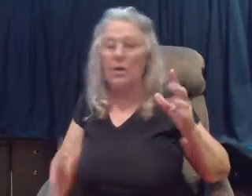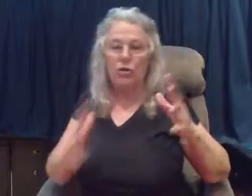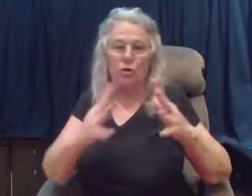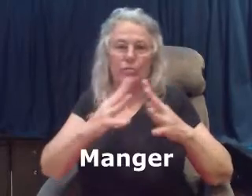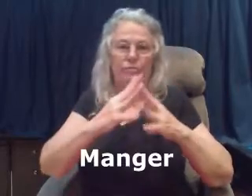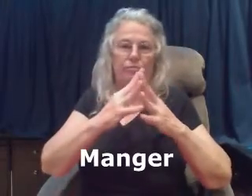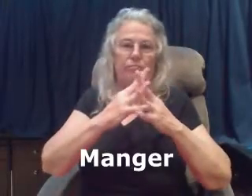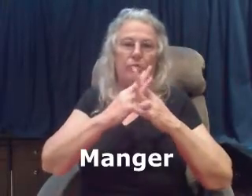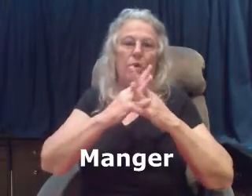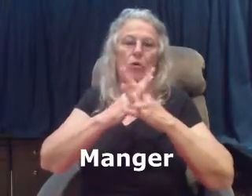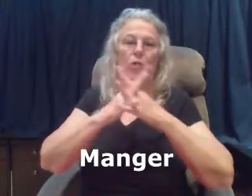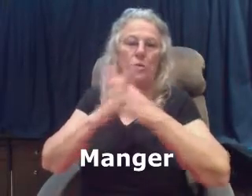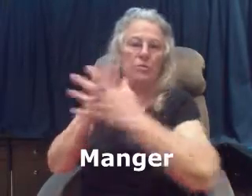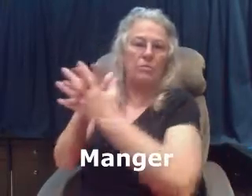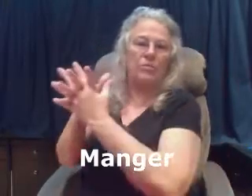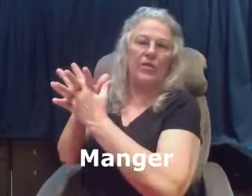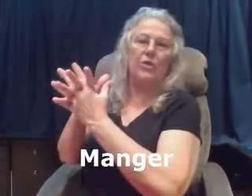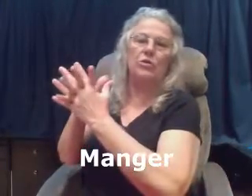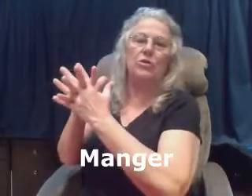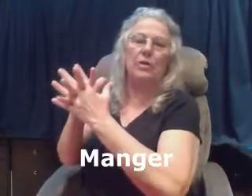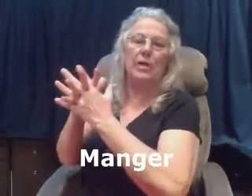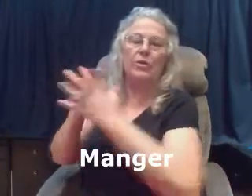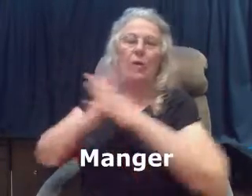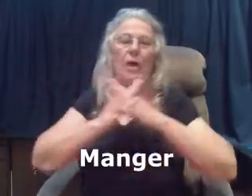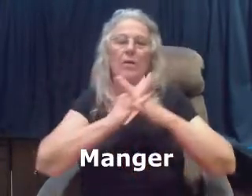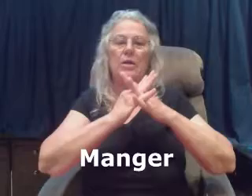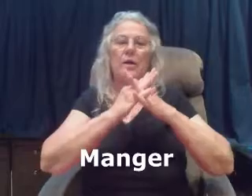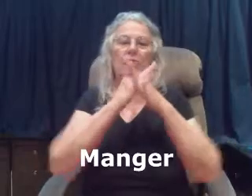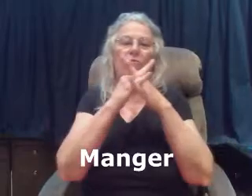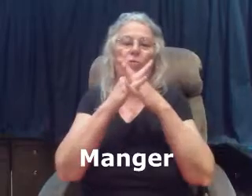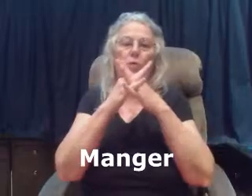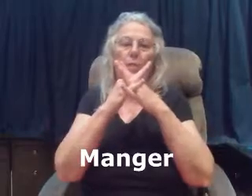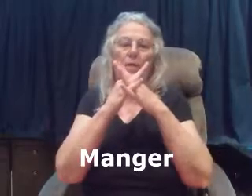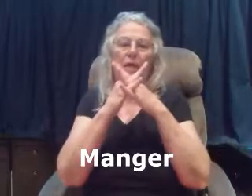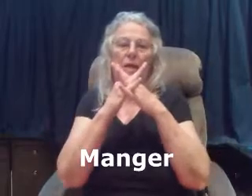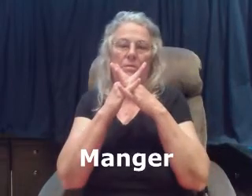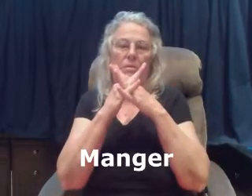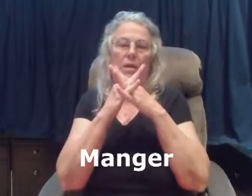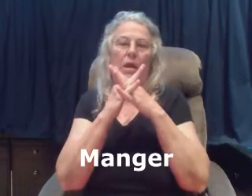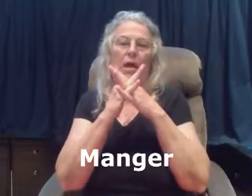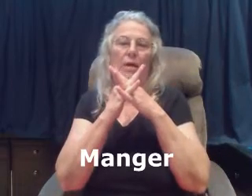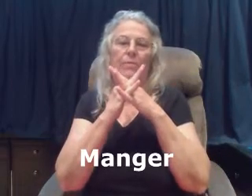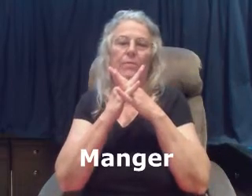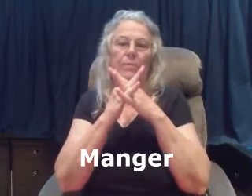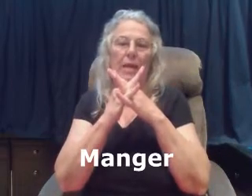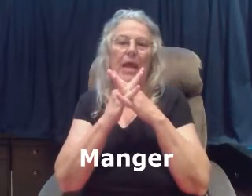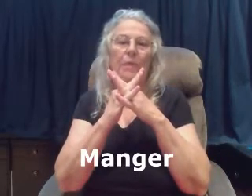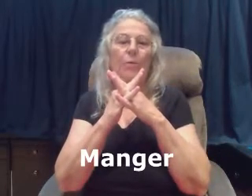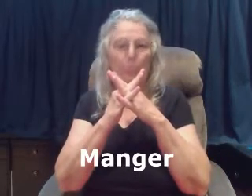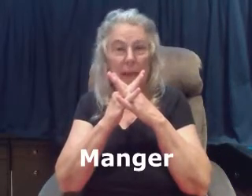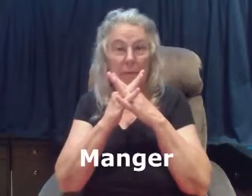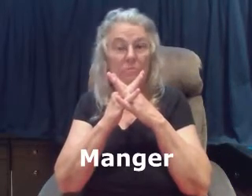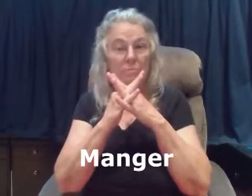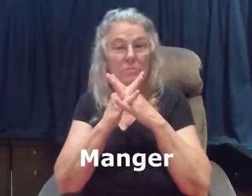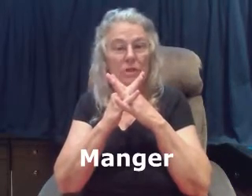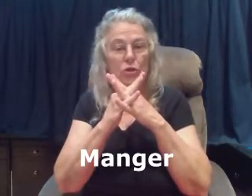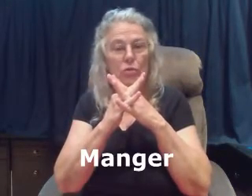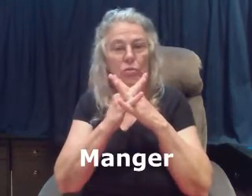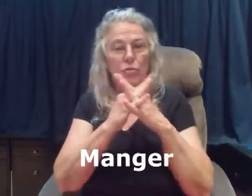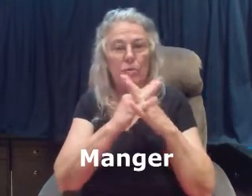Manger, cross fingers interlocked, forming that animal bed that you